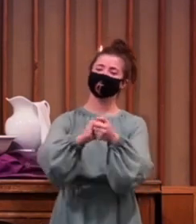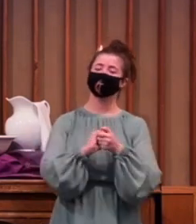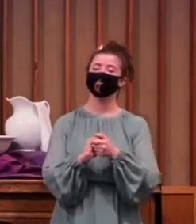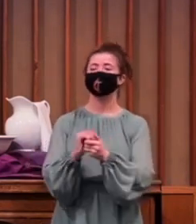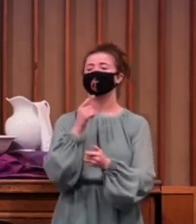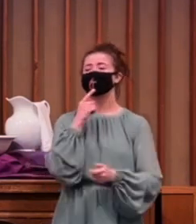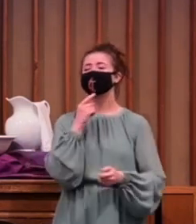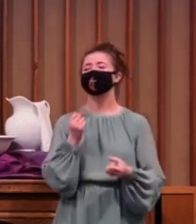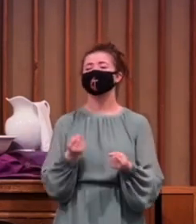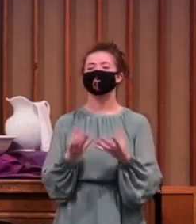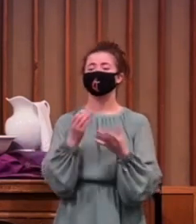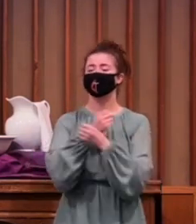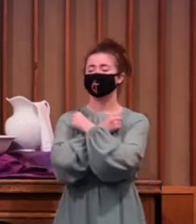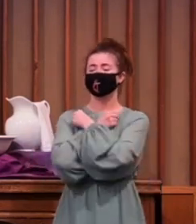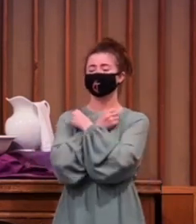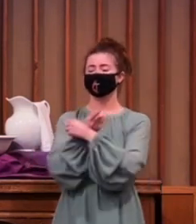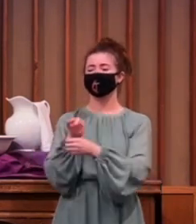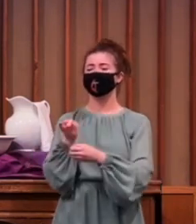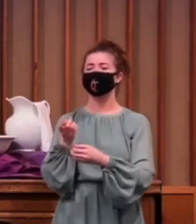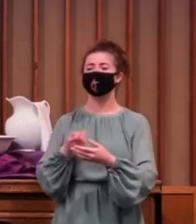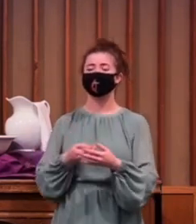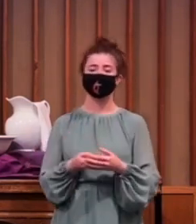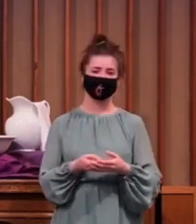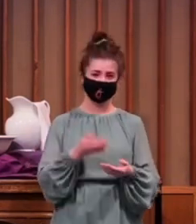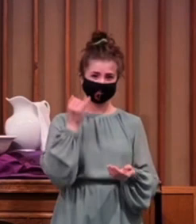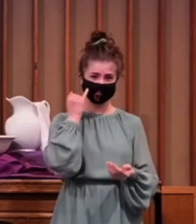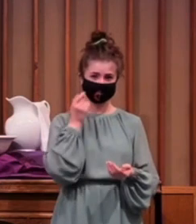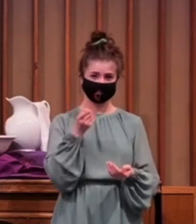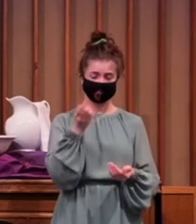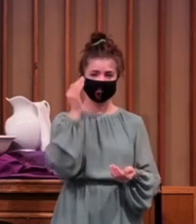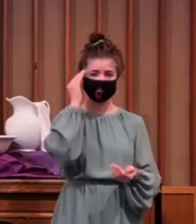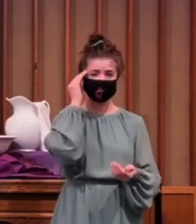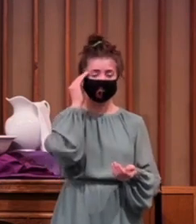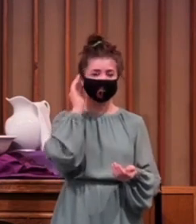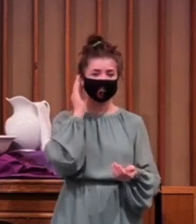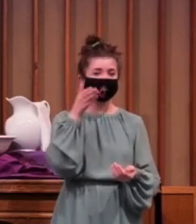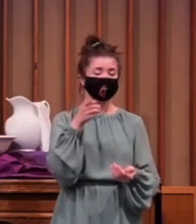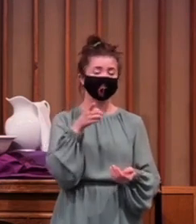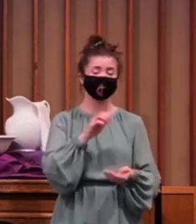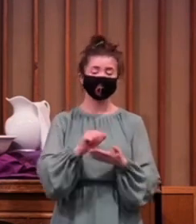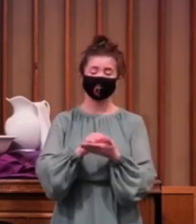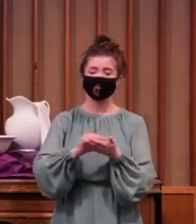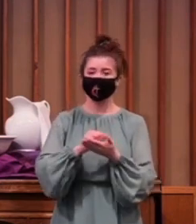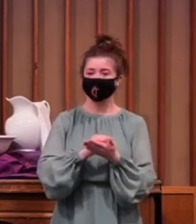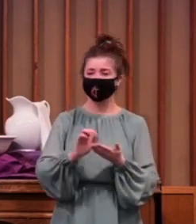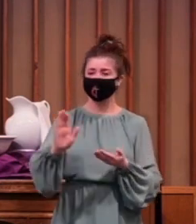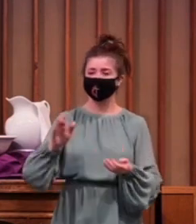much you loved them? If you had known, would you have washed their feet?